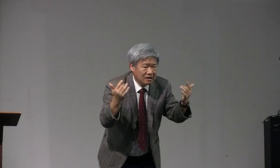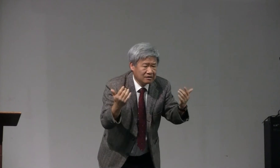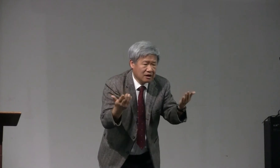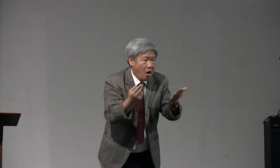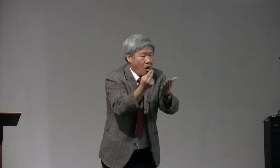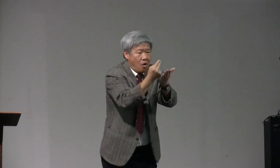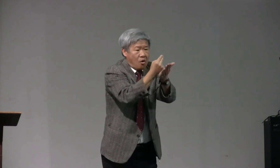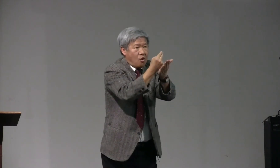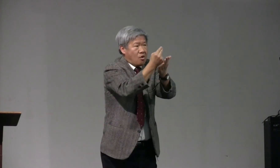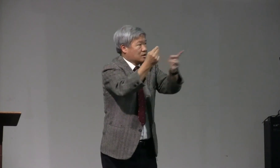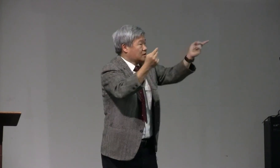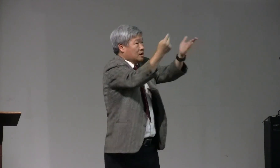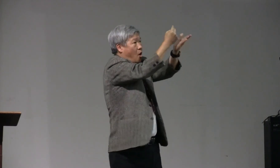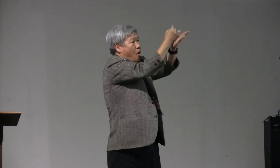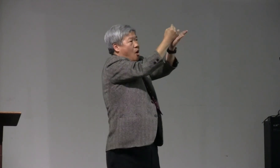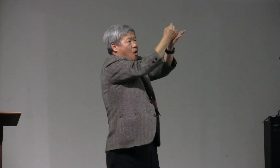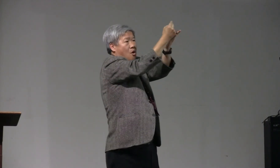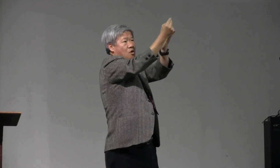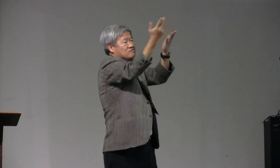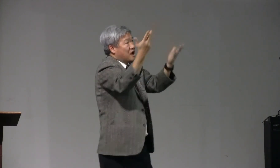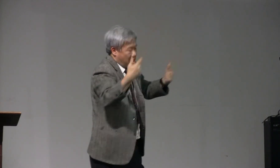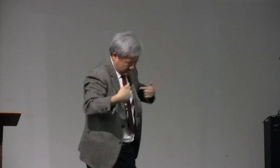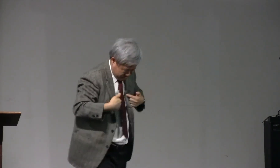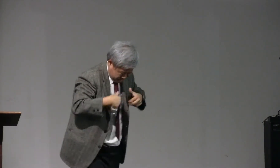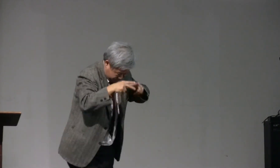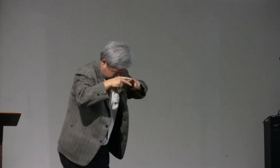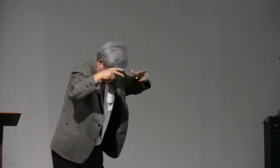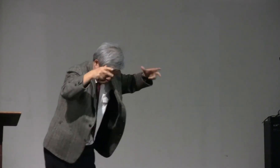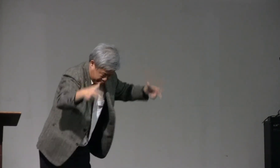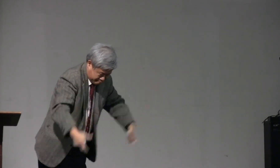down? Because he's holy.